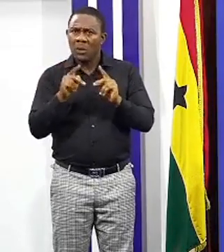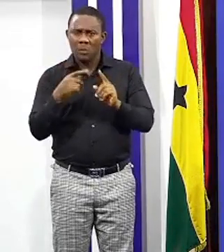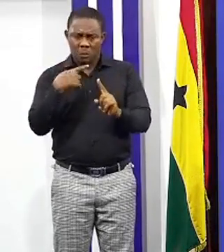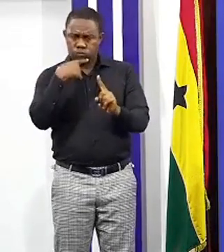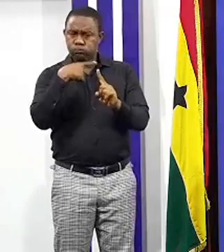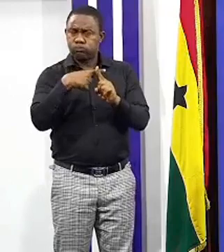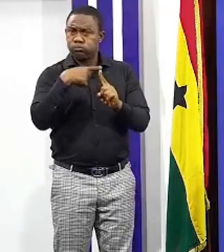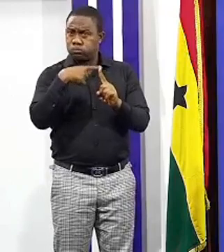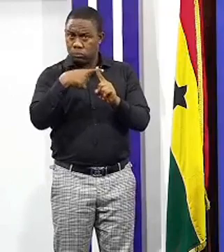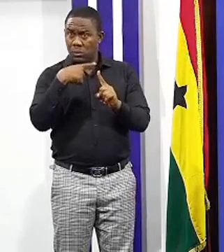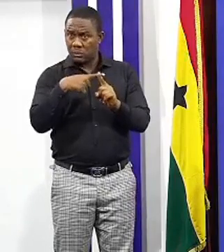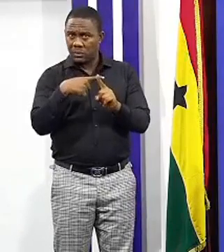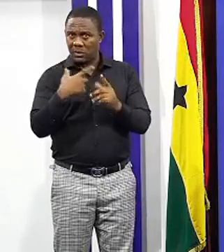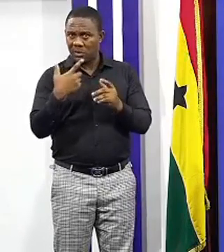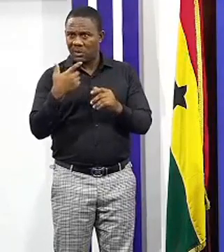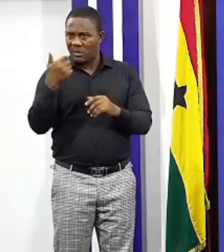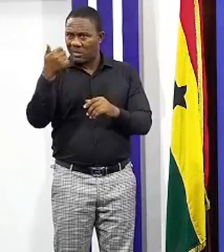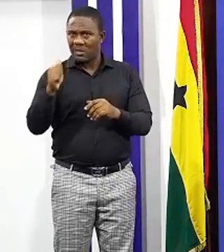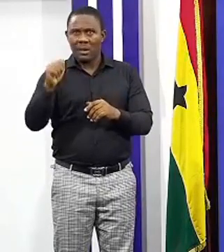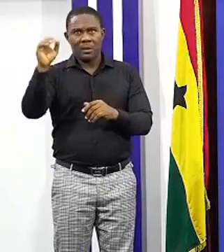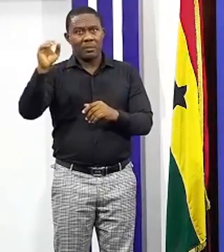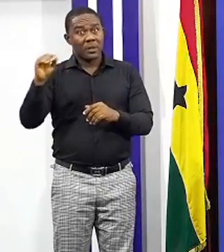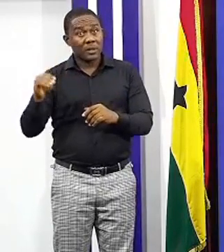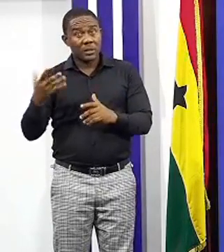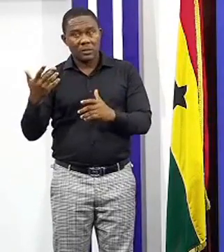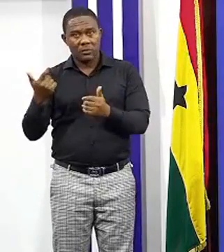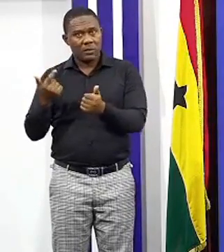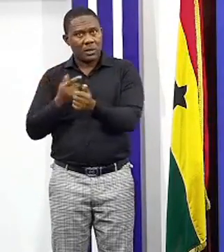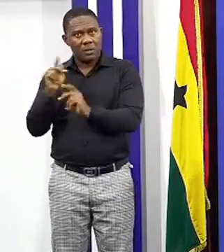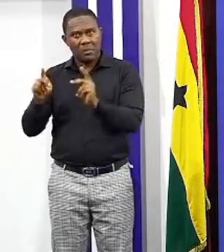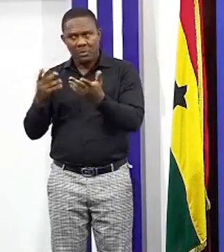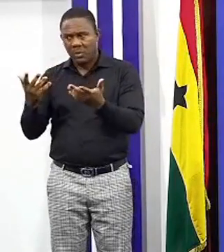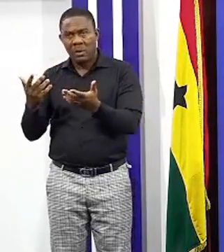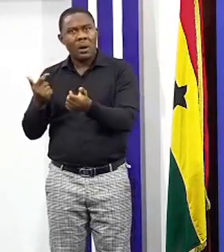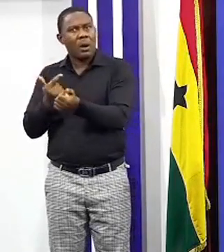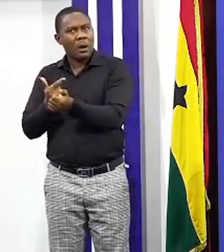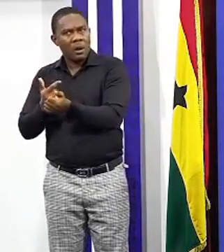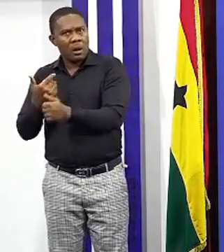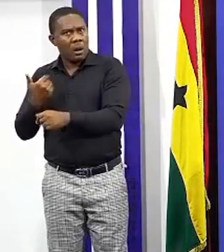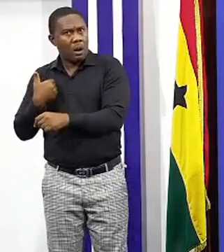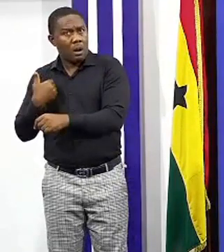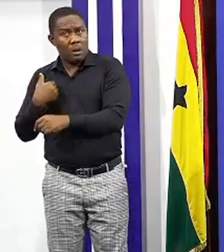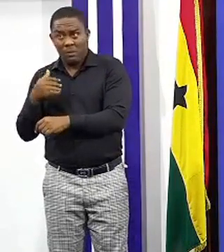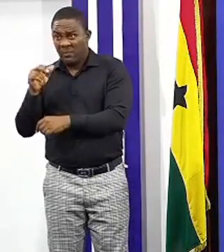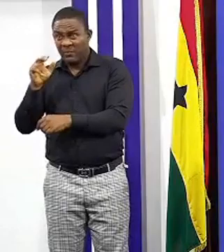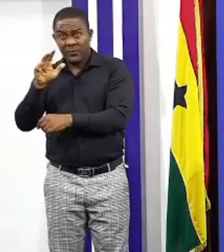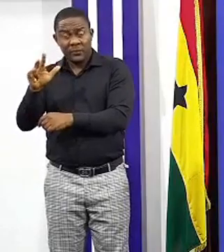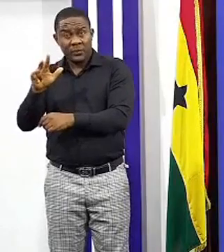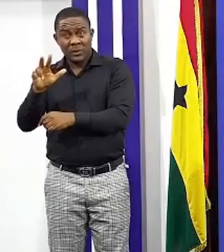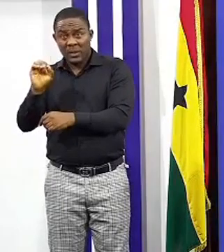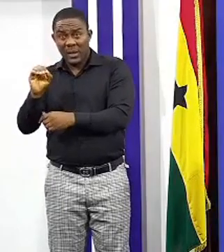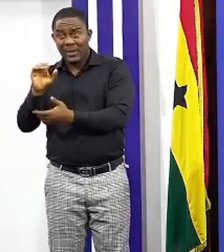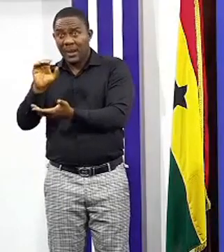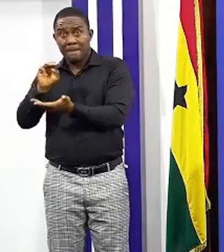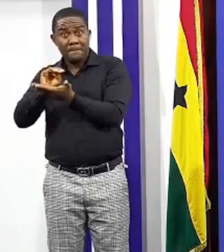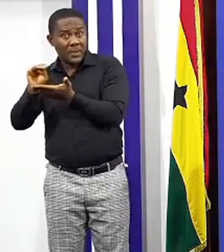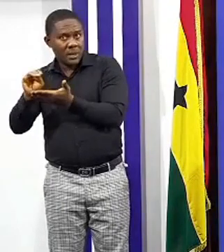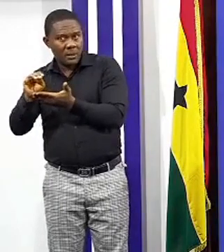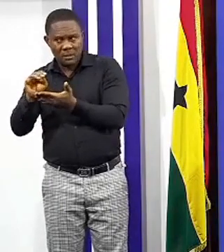the 10% of the population having the being infected